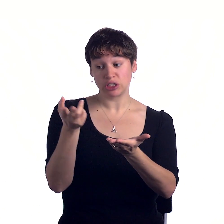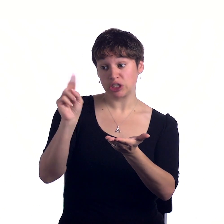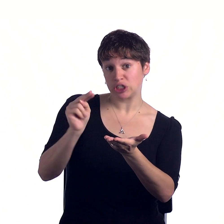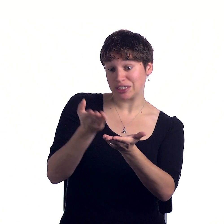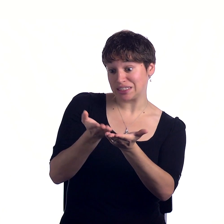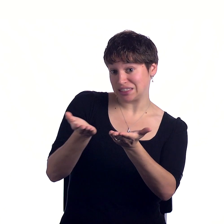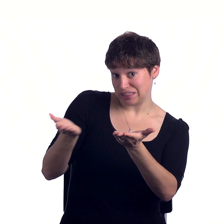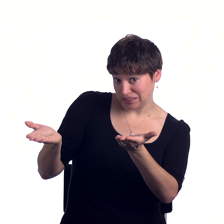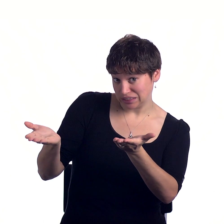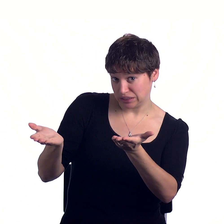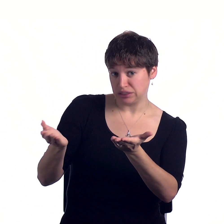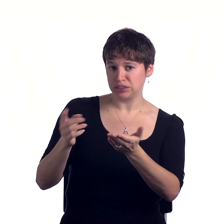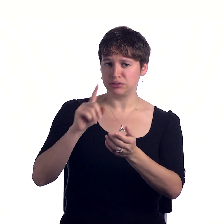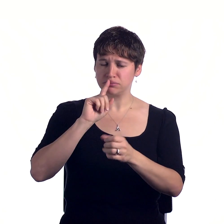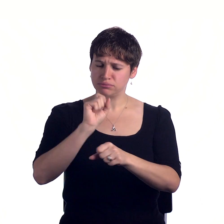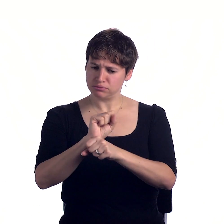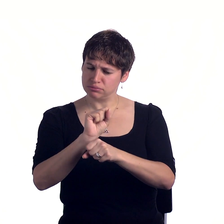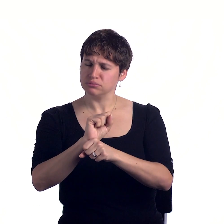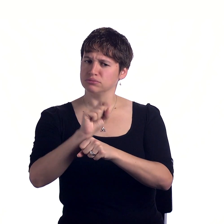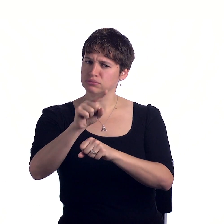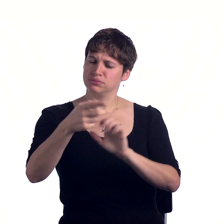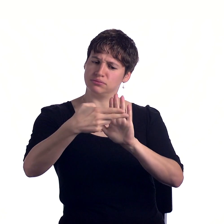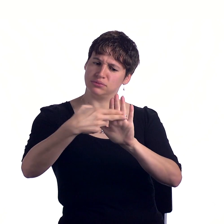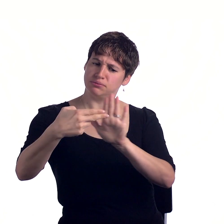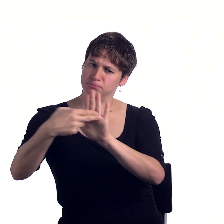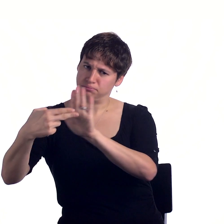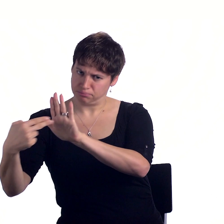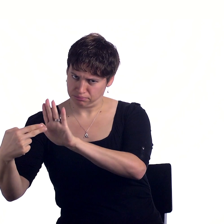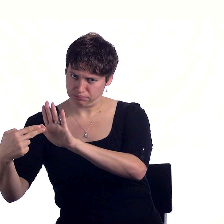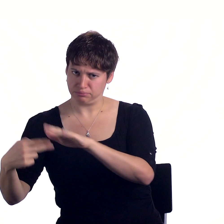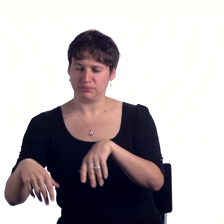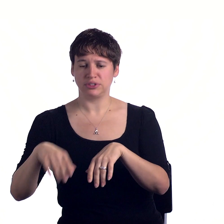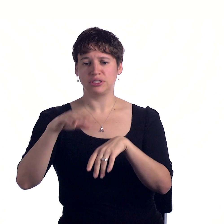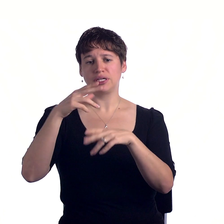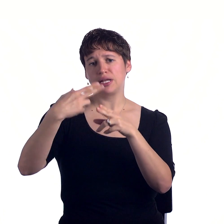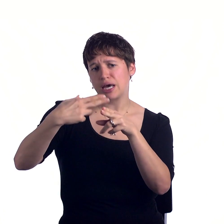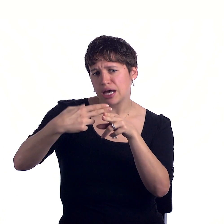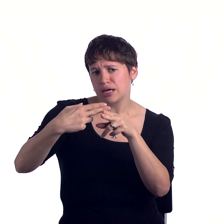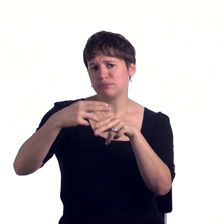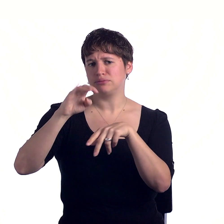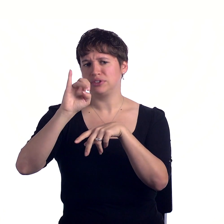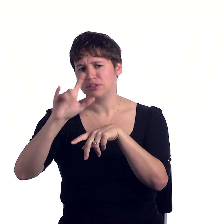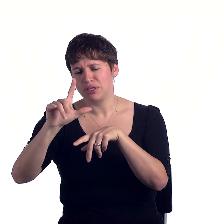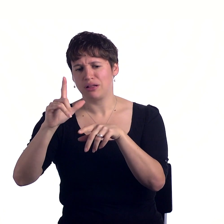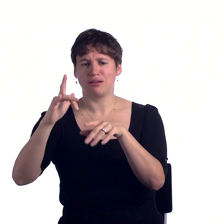Label personal items or assistive devices with the patient's name and contact information.